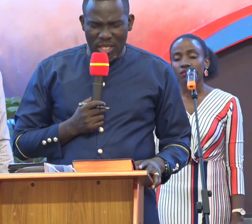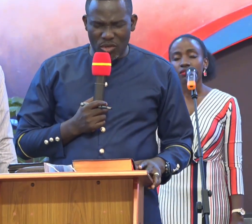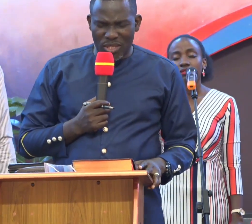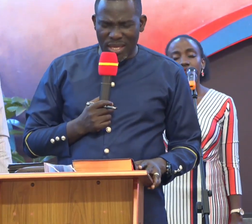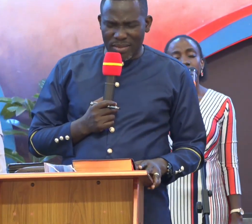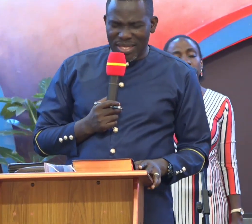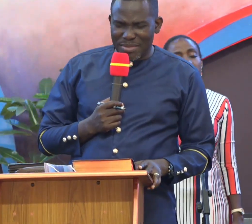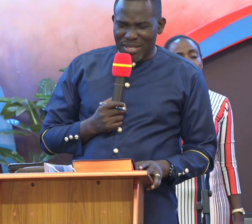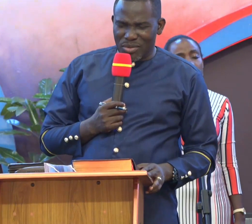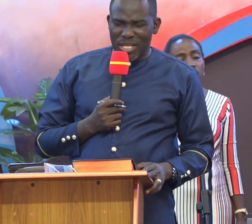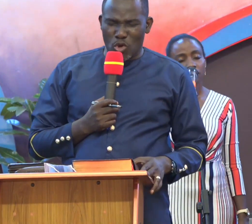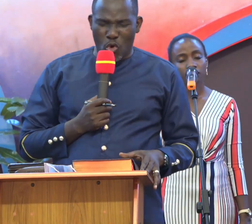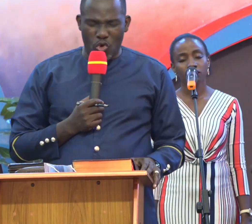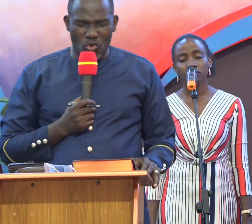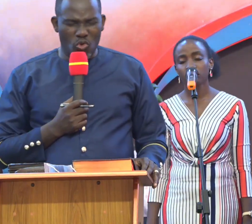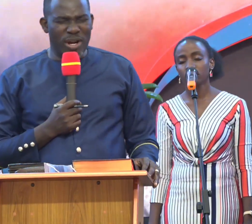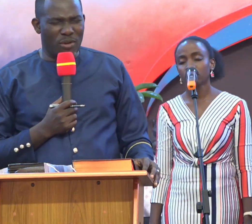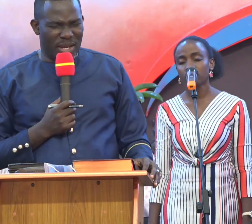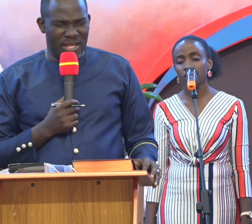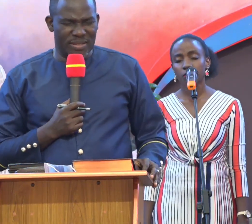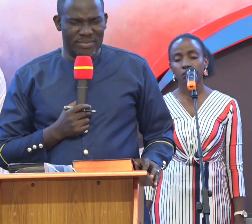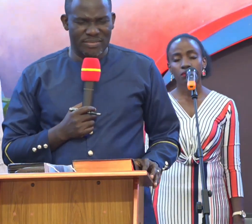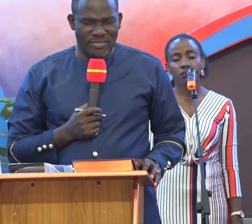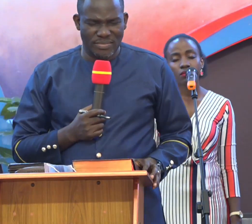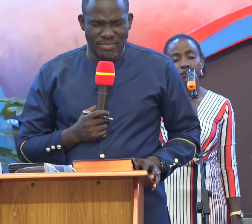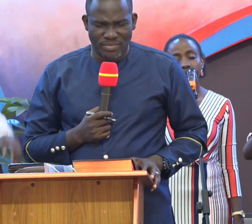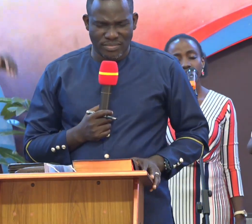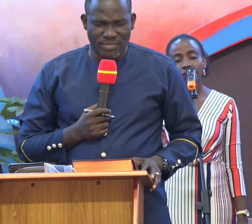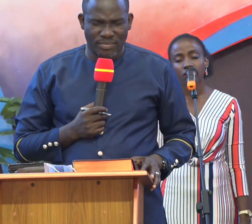n'omukazi oyo ng'ekiro kyabwe kyabatabuseeko wonna we bali.